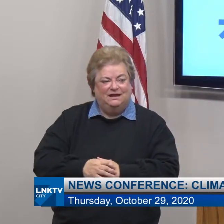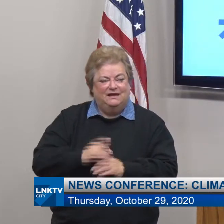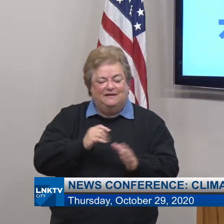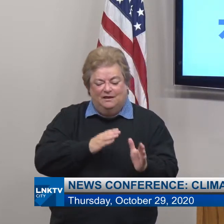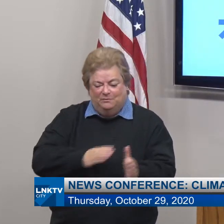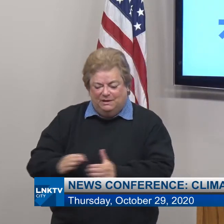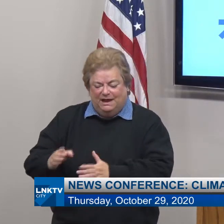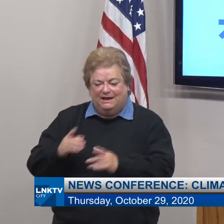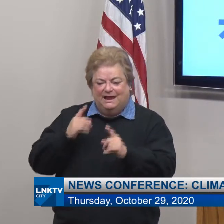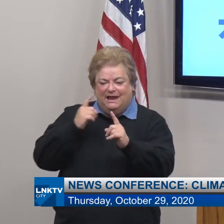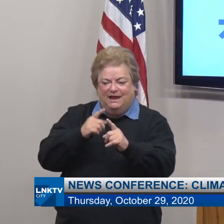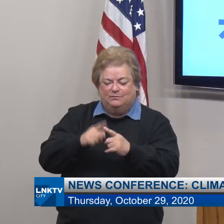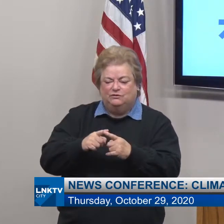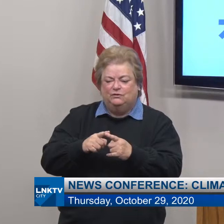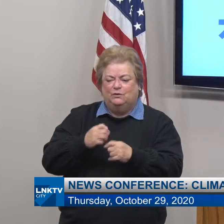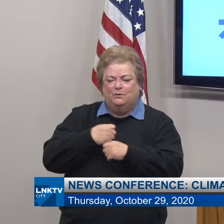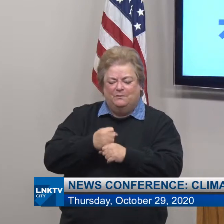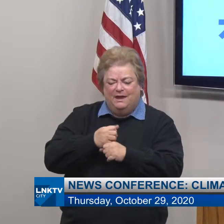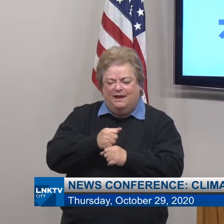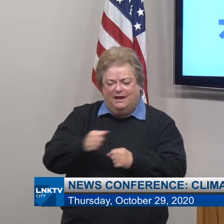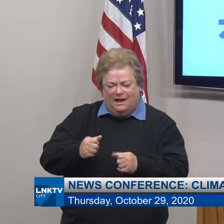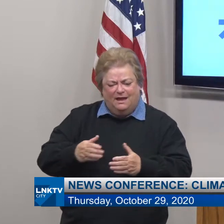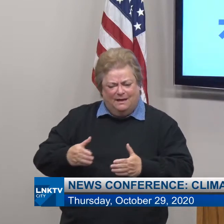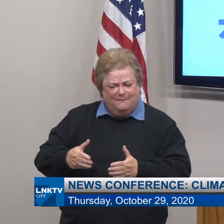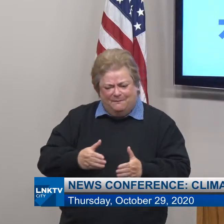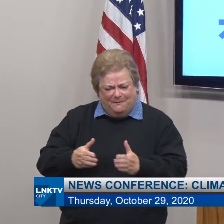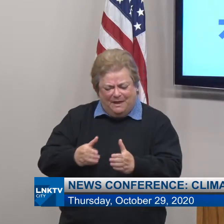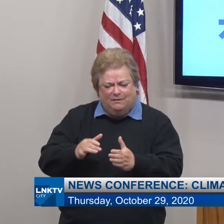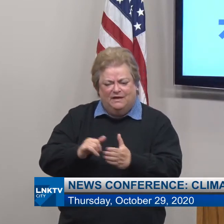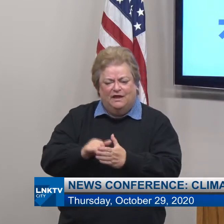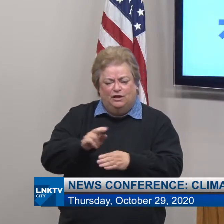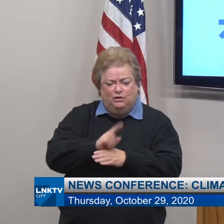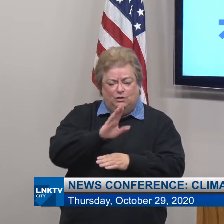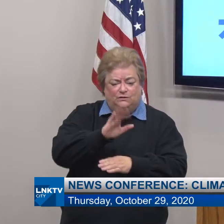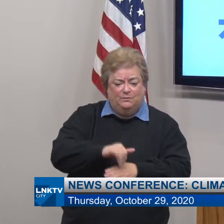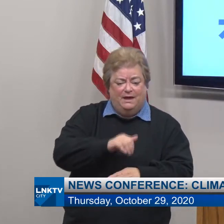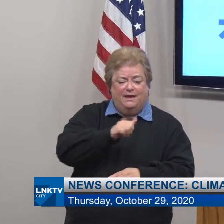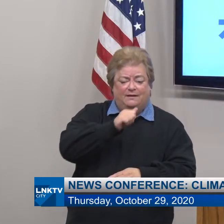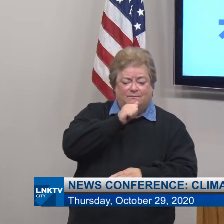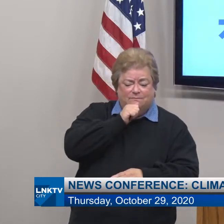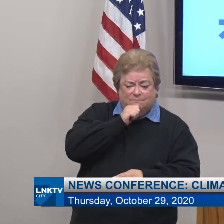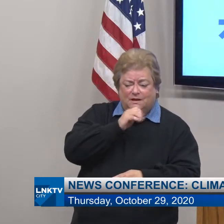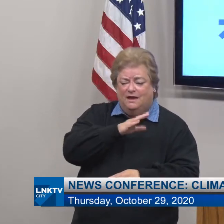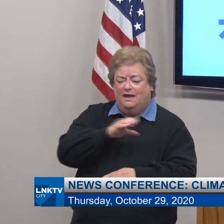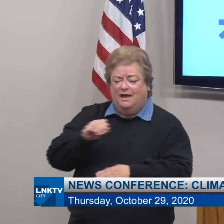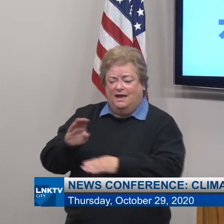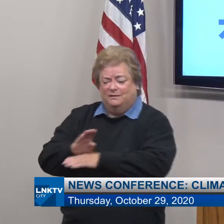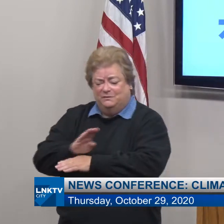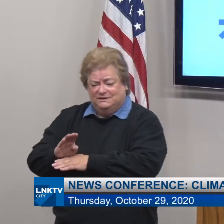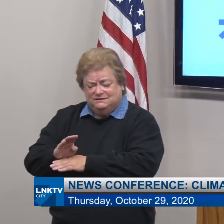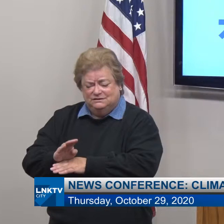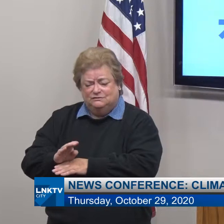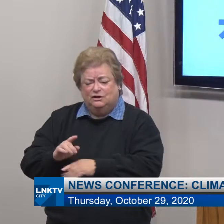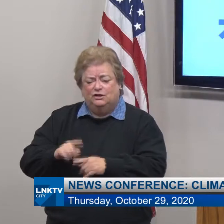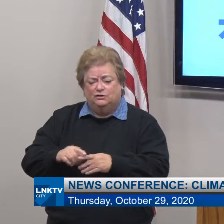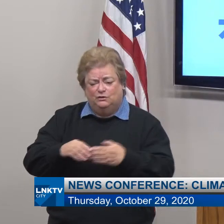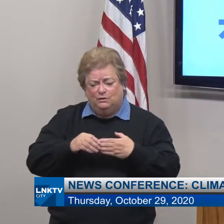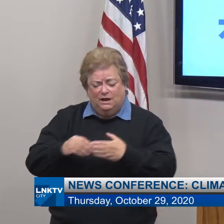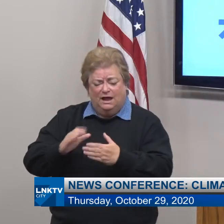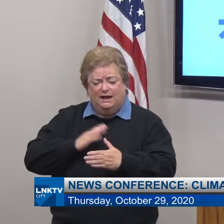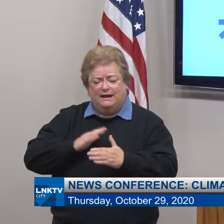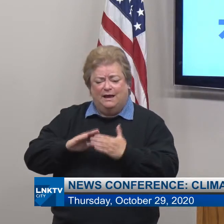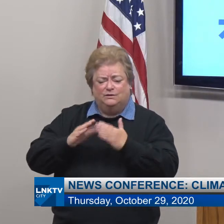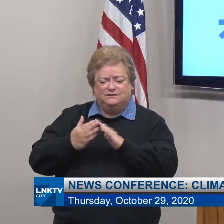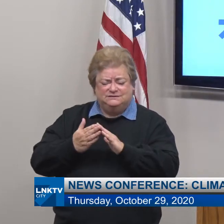aims to provide a roadmap that can be used both by the public and private sectors for years to come to guide our city's